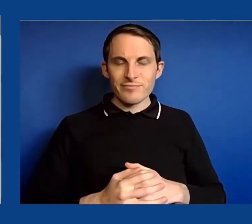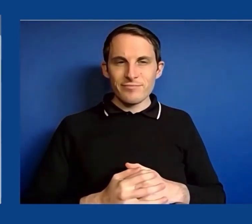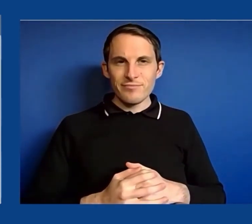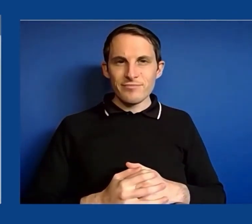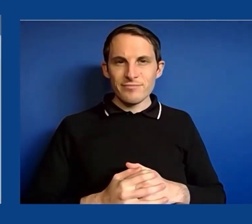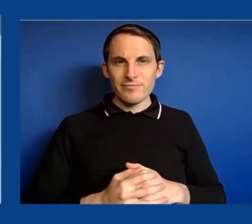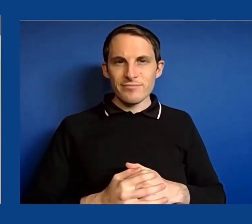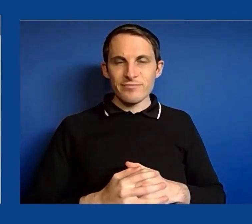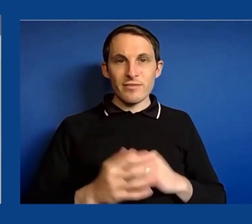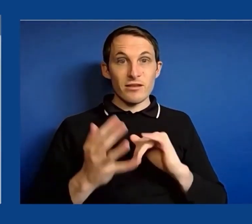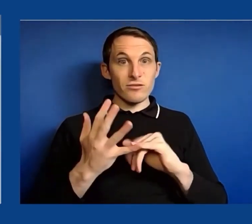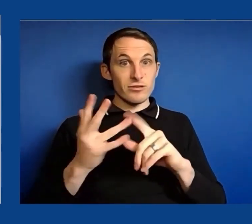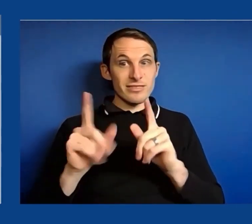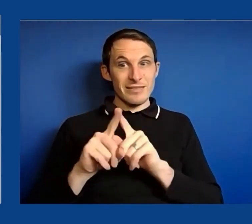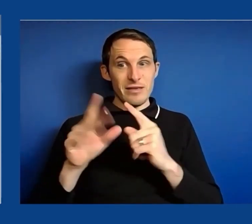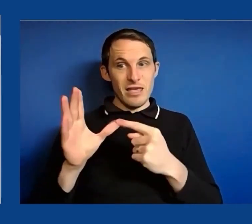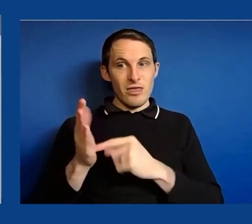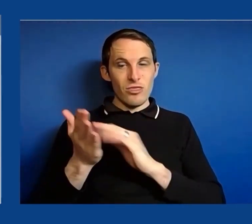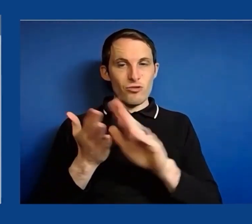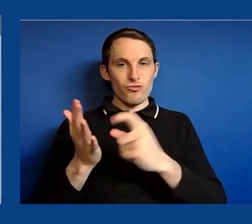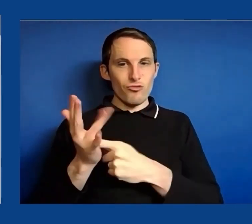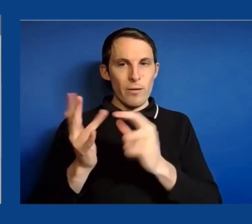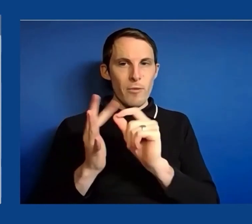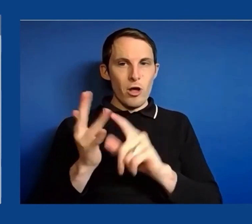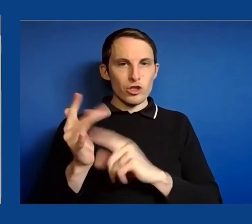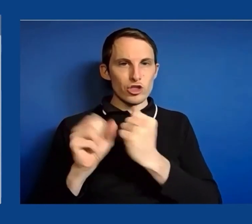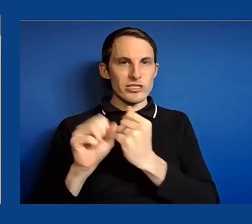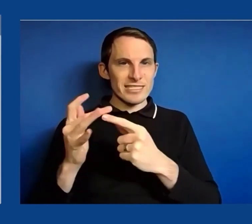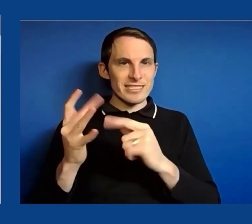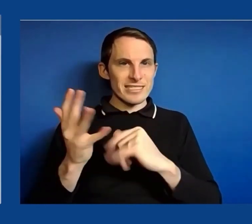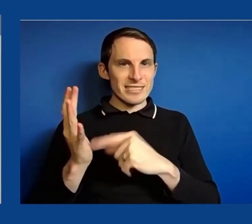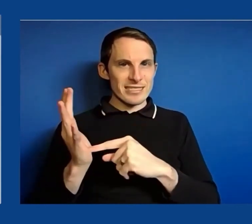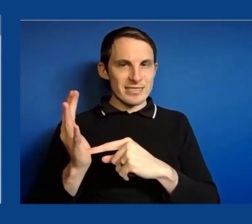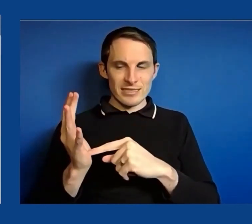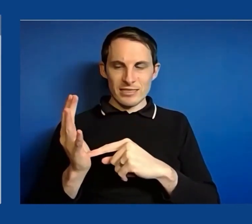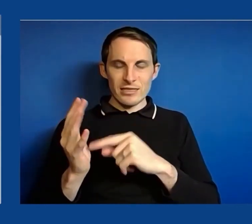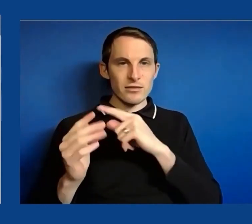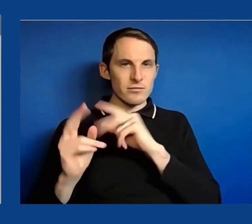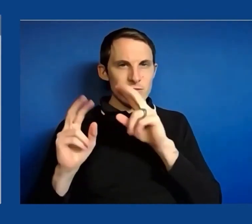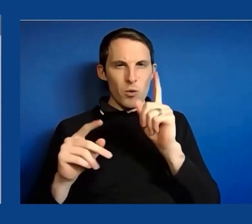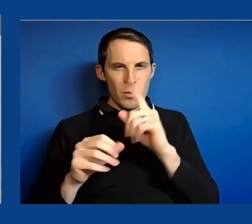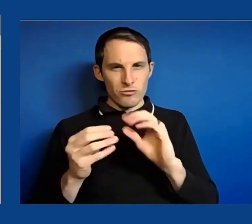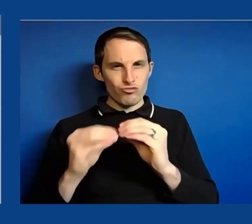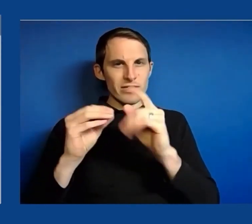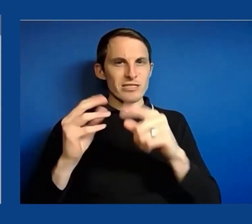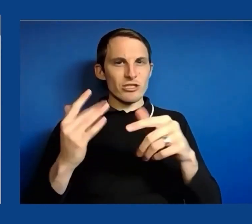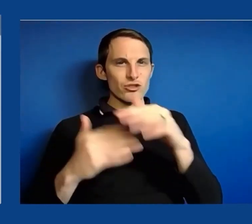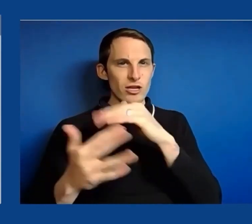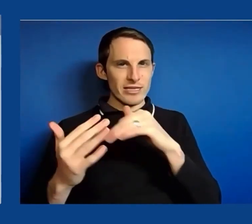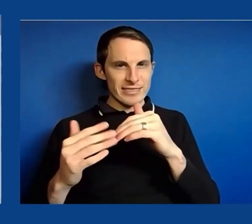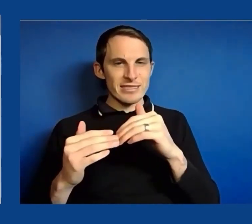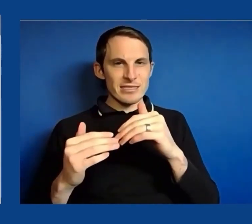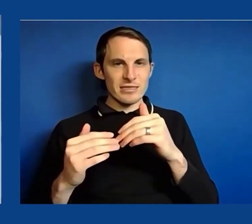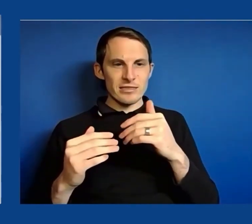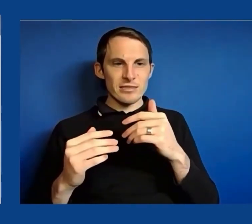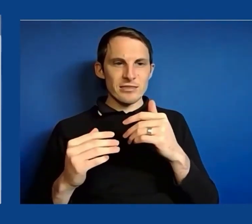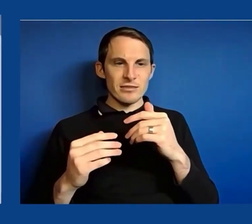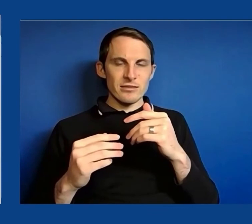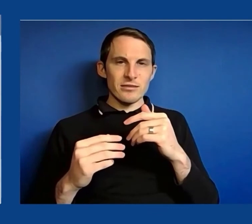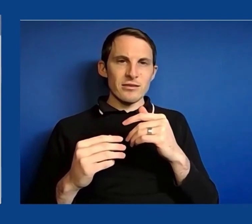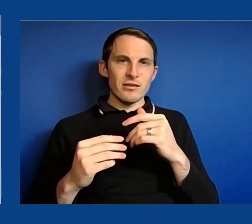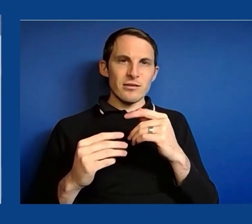think anthropologists would put it up, what is the polity of what makes your society, but also the